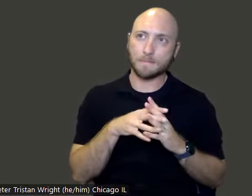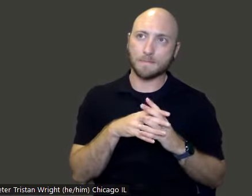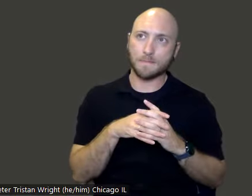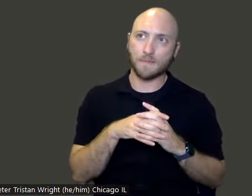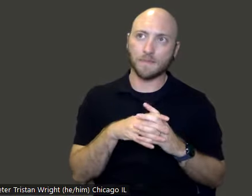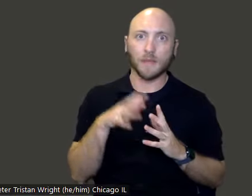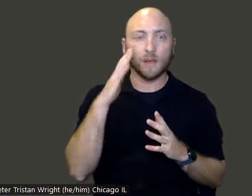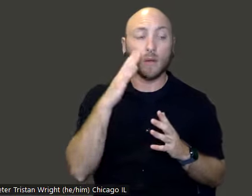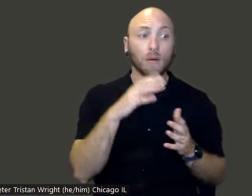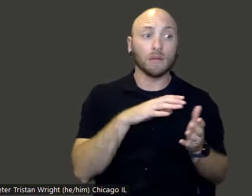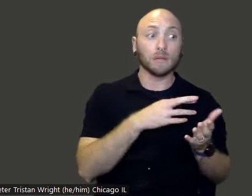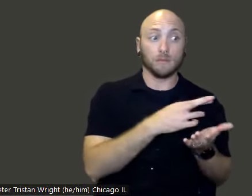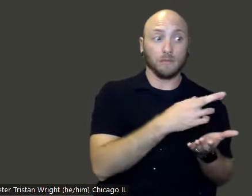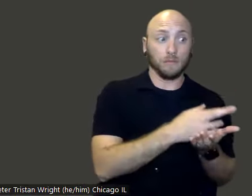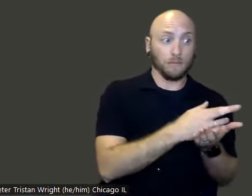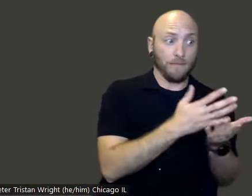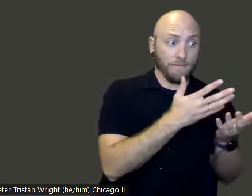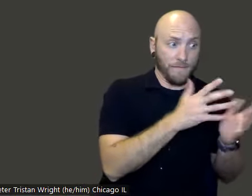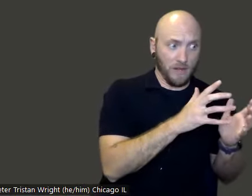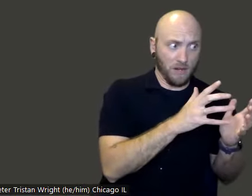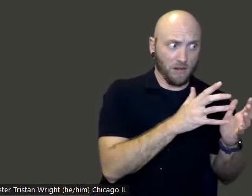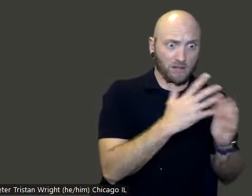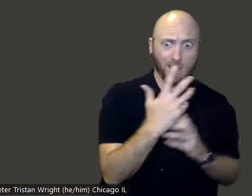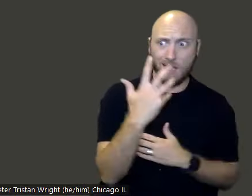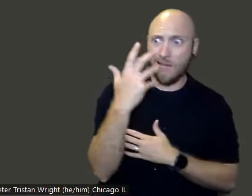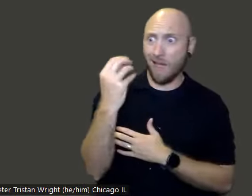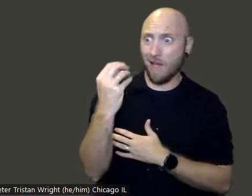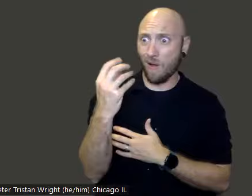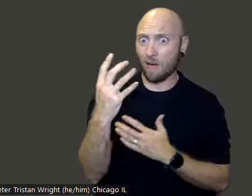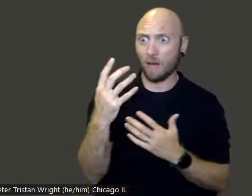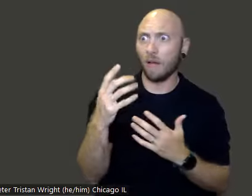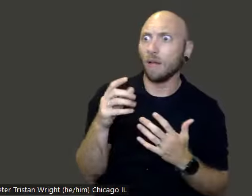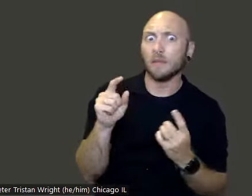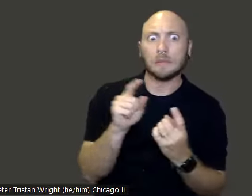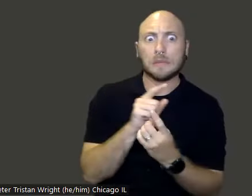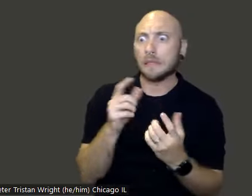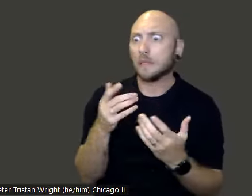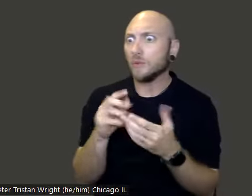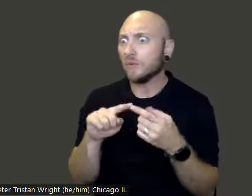new friends and all that. And that really helped me out a lot and like saved me.